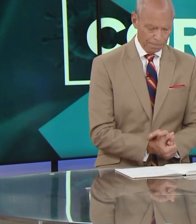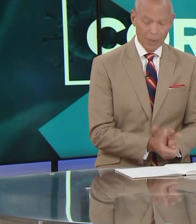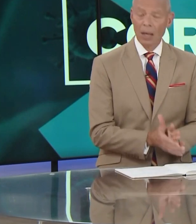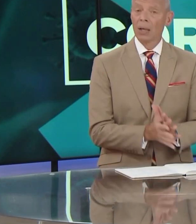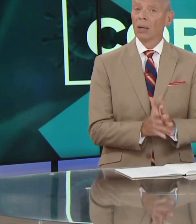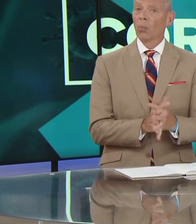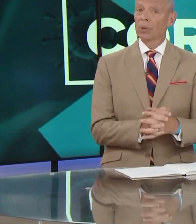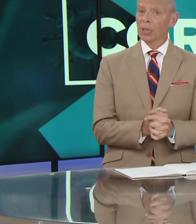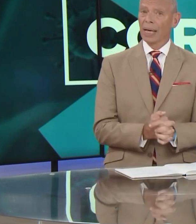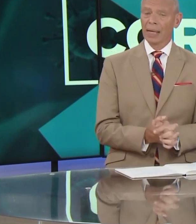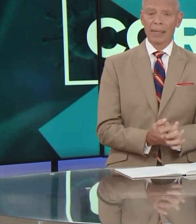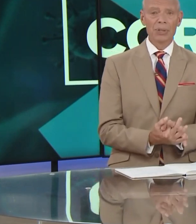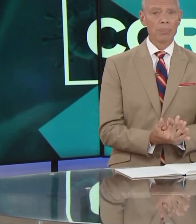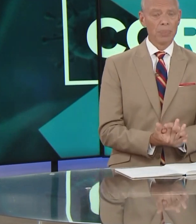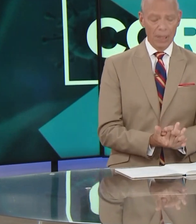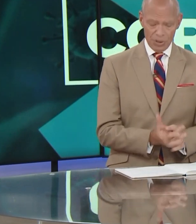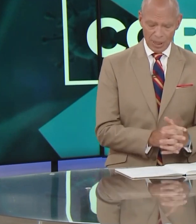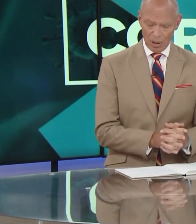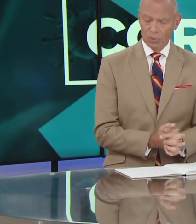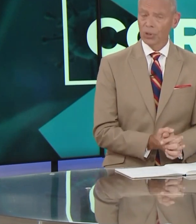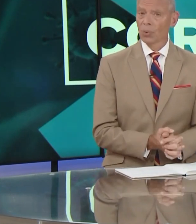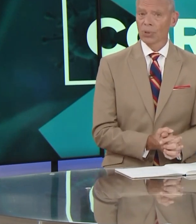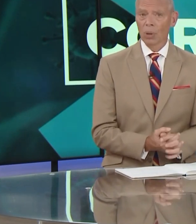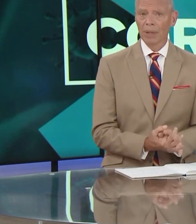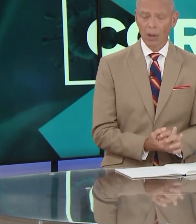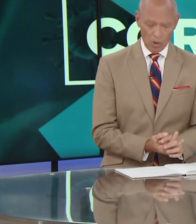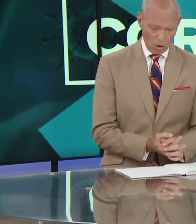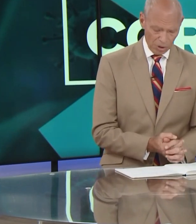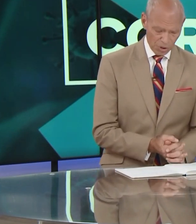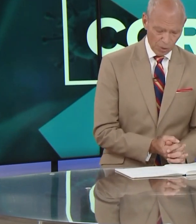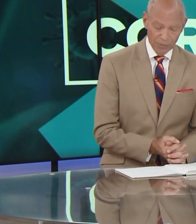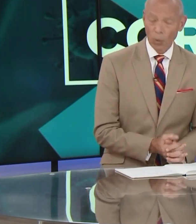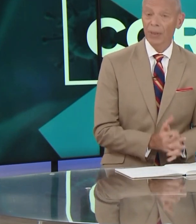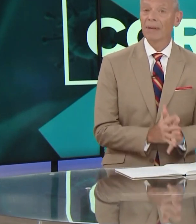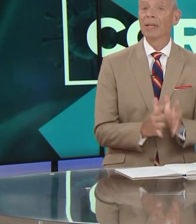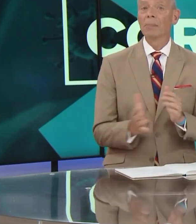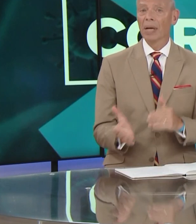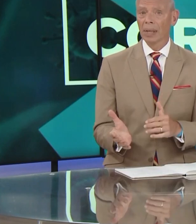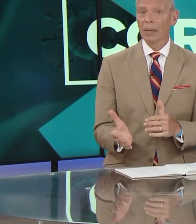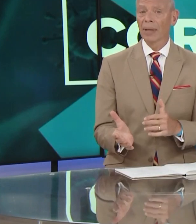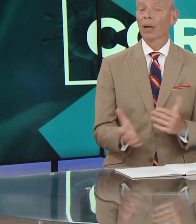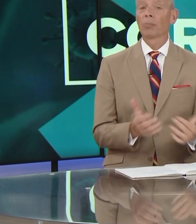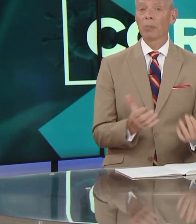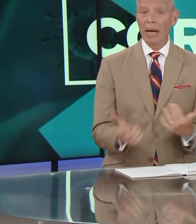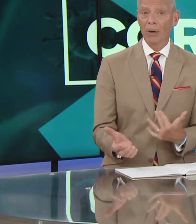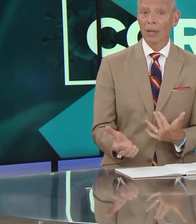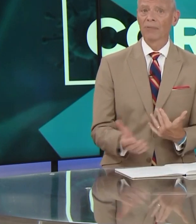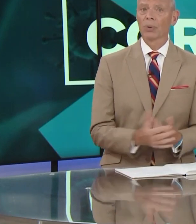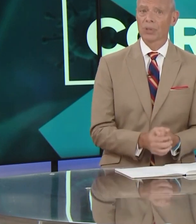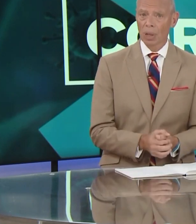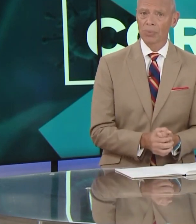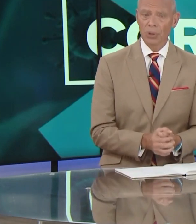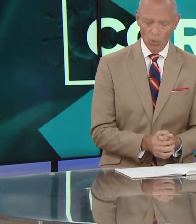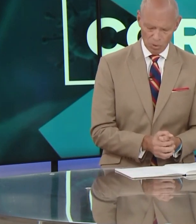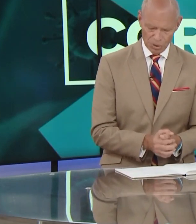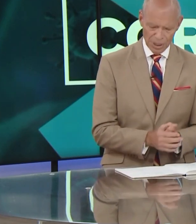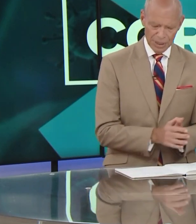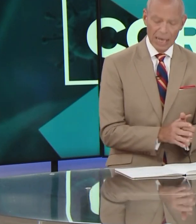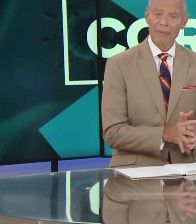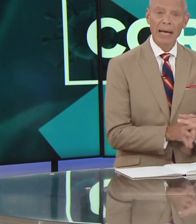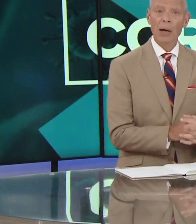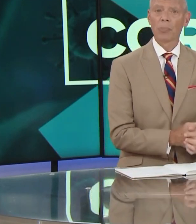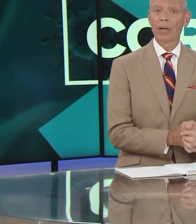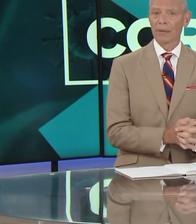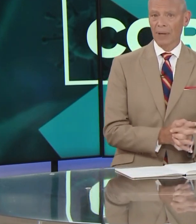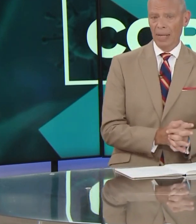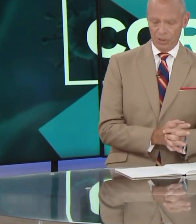Arkansas. Once again, he's dead set on schools opening on August 24th, even admitting they are preparing for some schools to